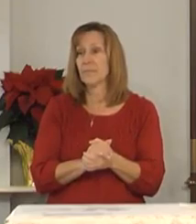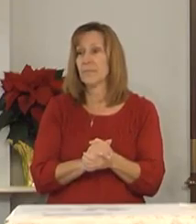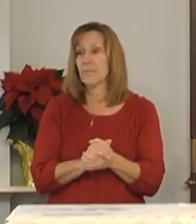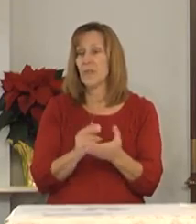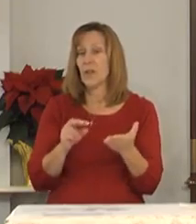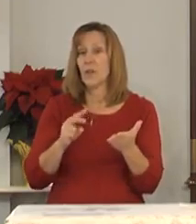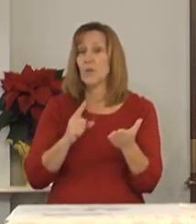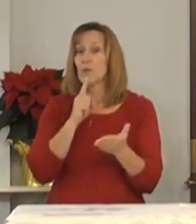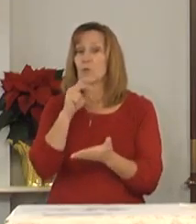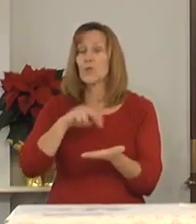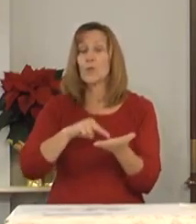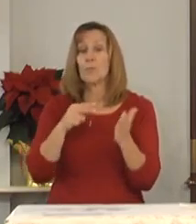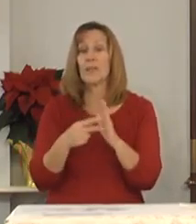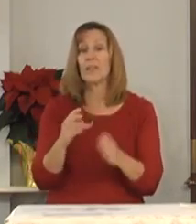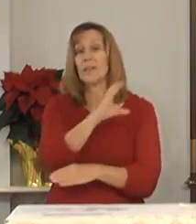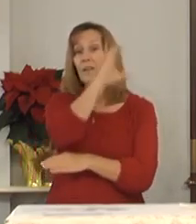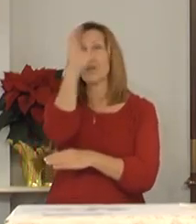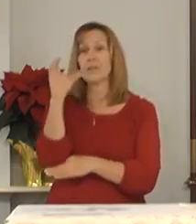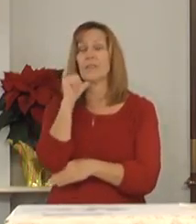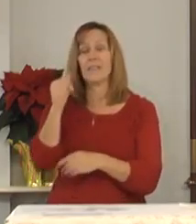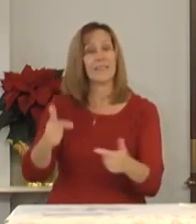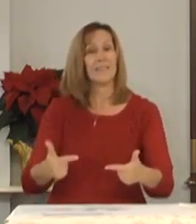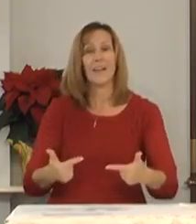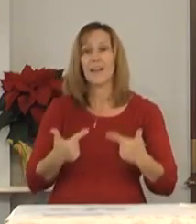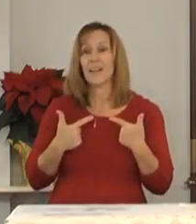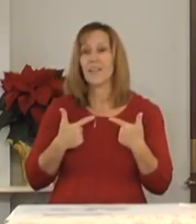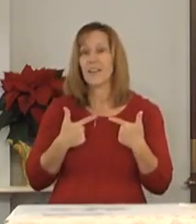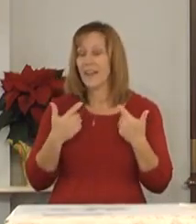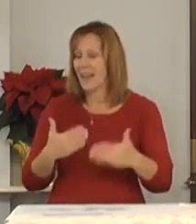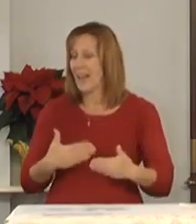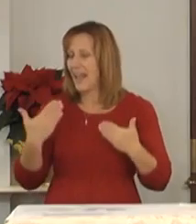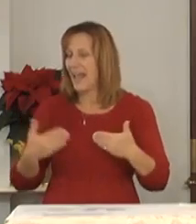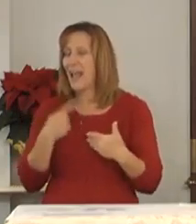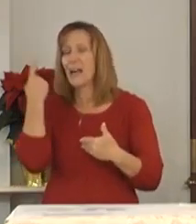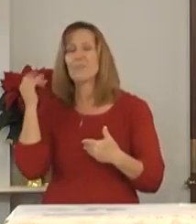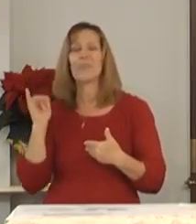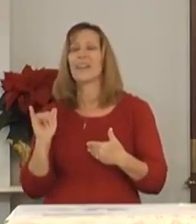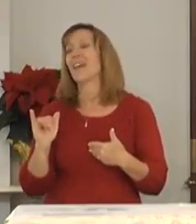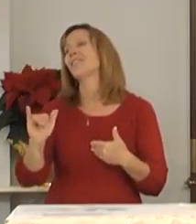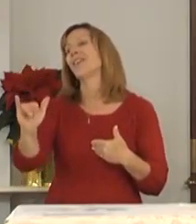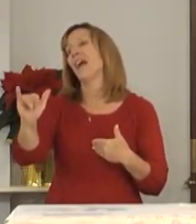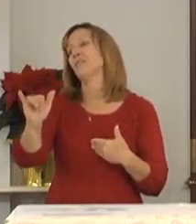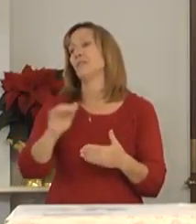The true meaning of Christmas is not living happily ever after,